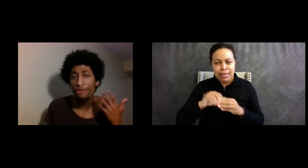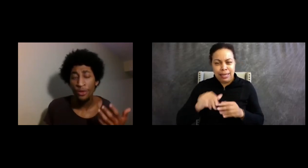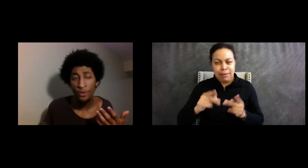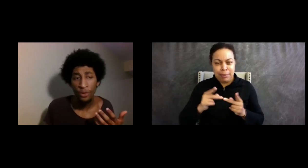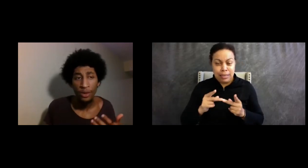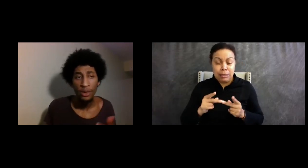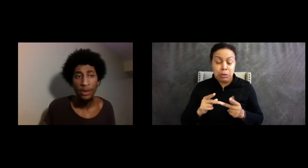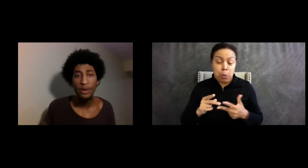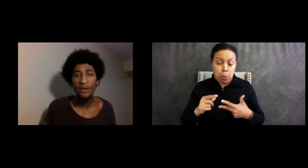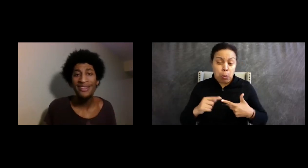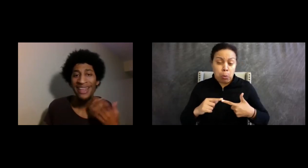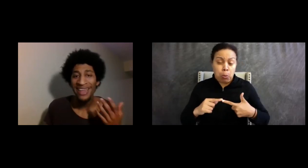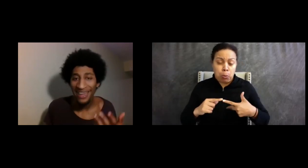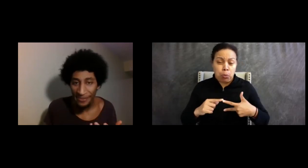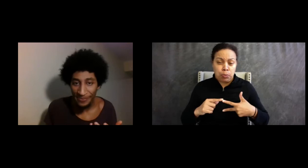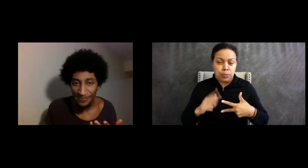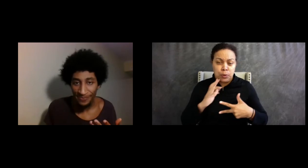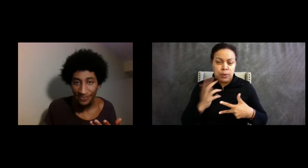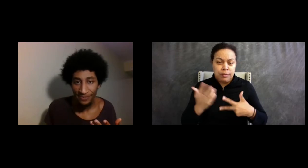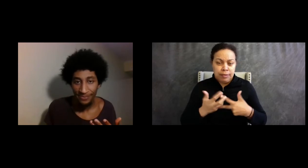think through setting.